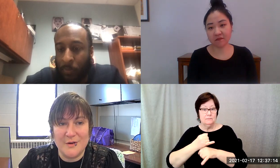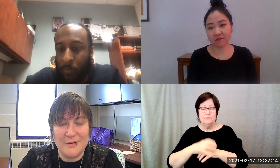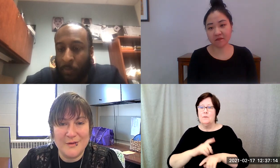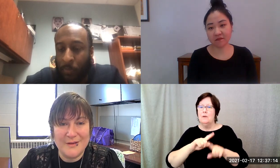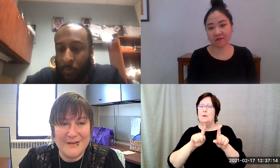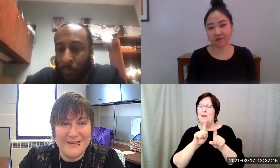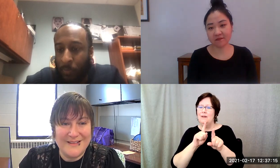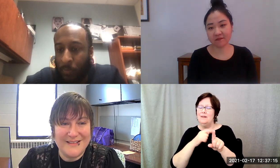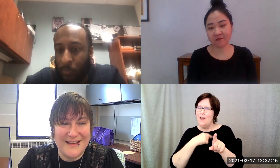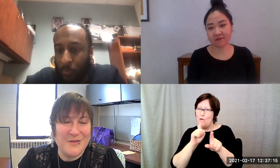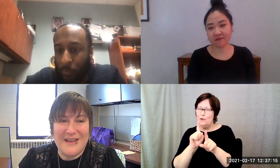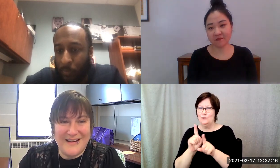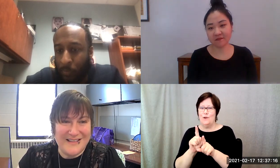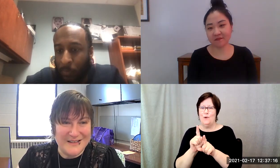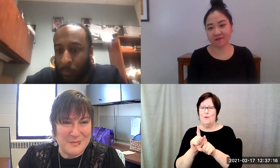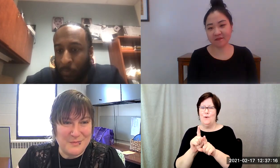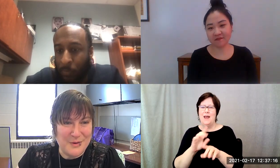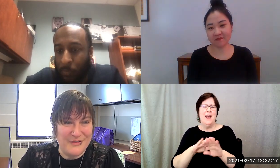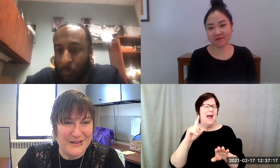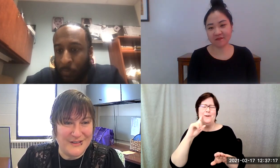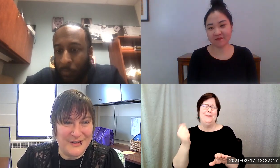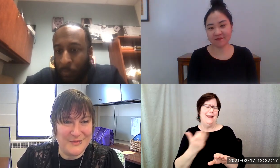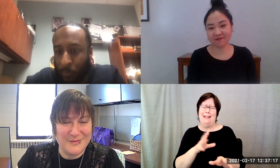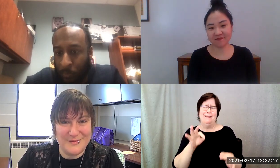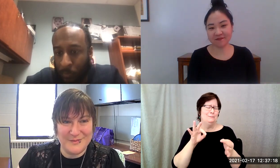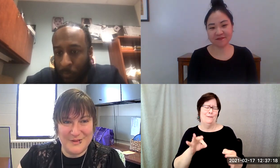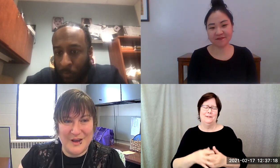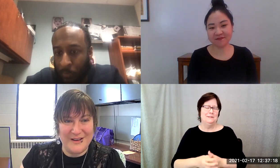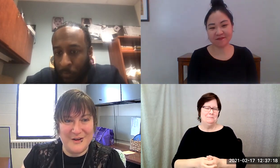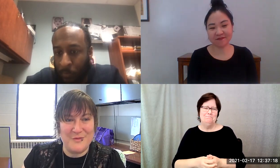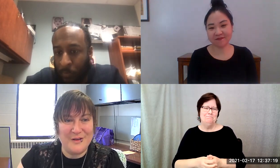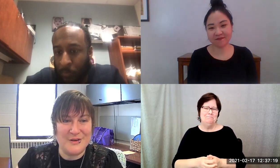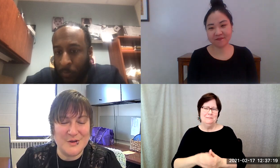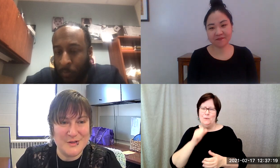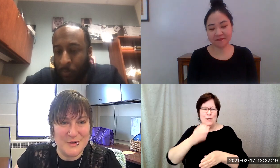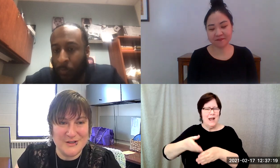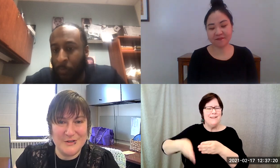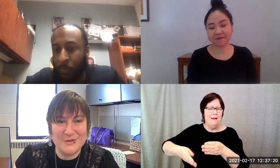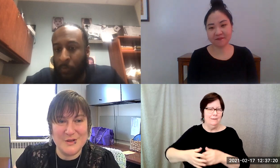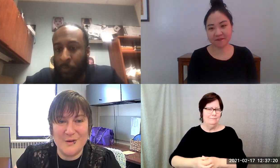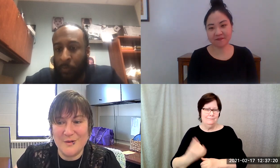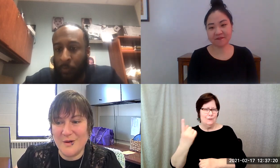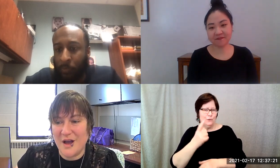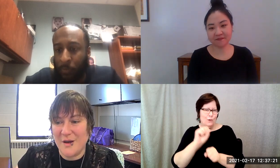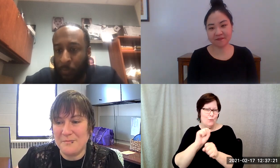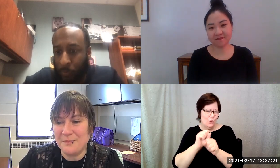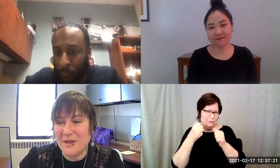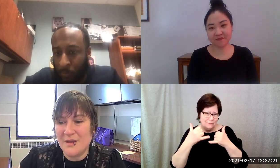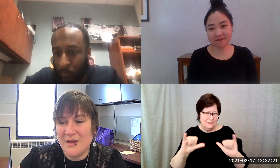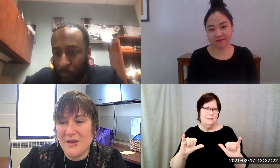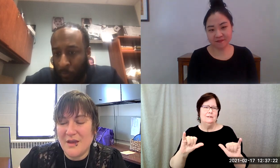I don't think anything's perfect or done. There's always work to do. So